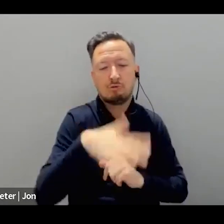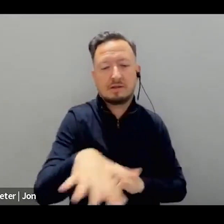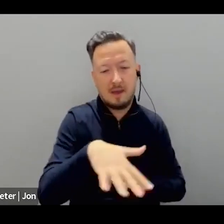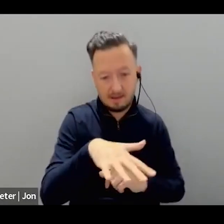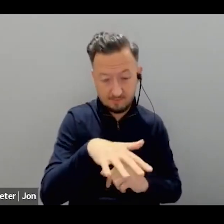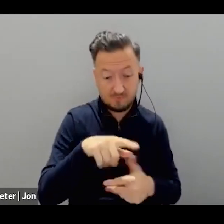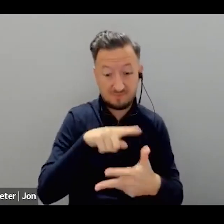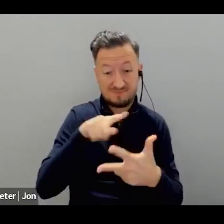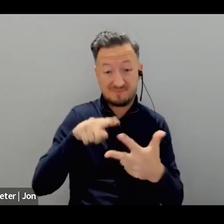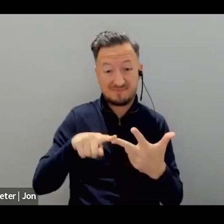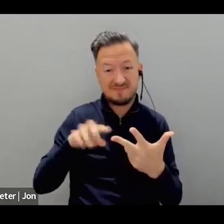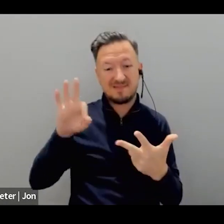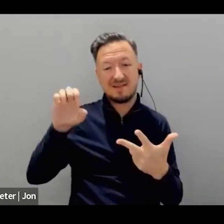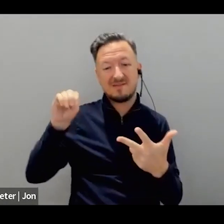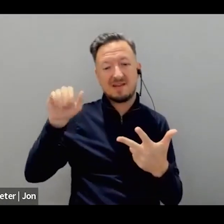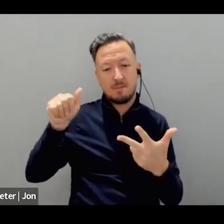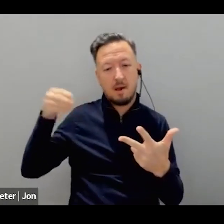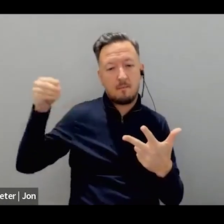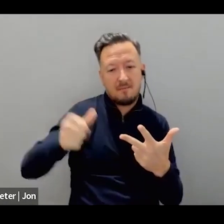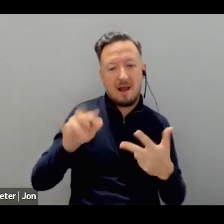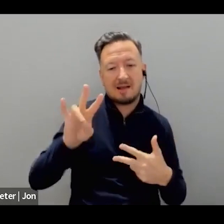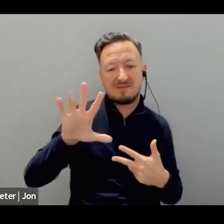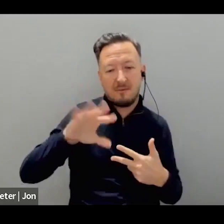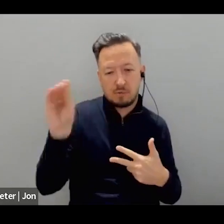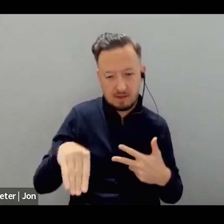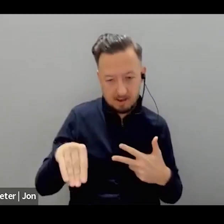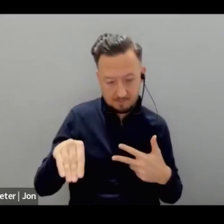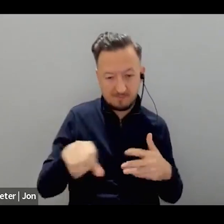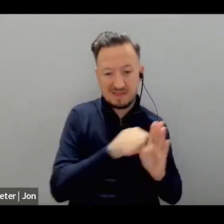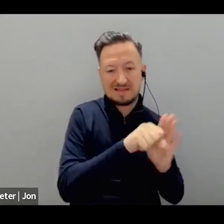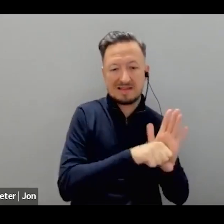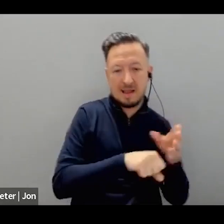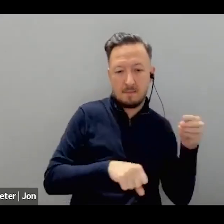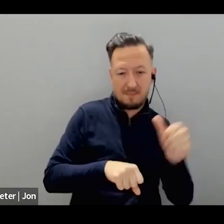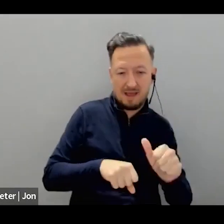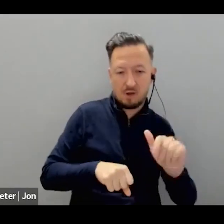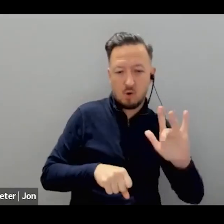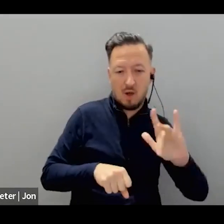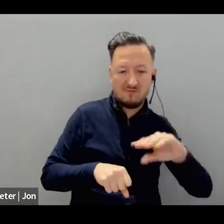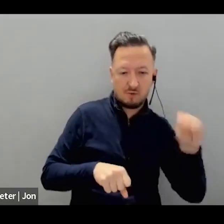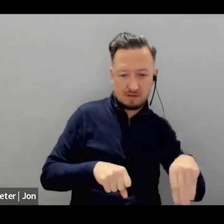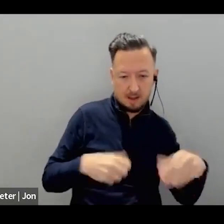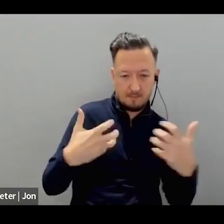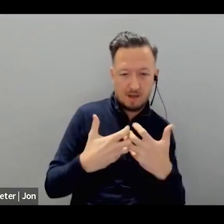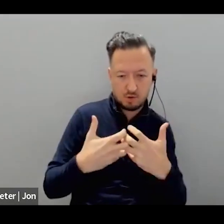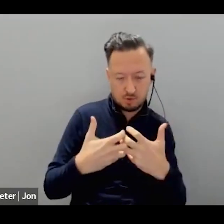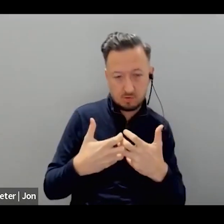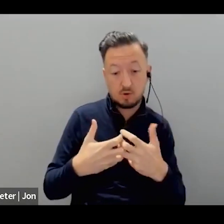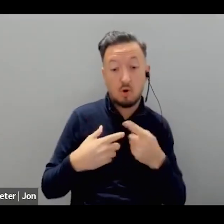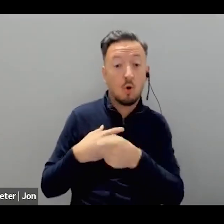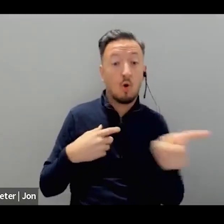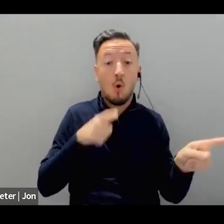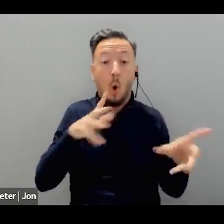FEMA provides 75% of the costs, and the state pays the 25% match. There's no cost to the